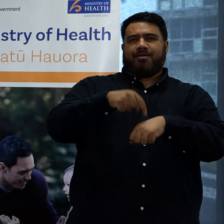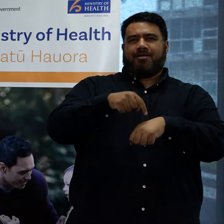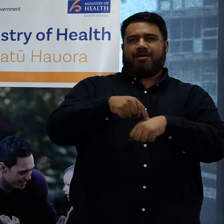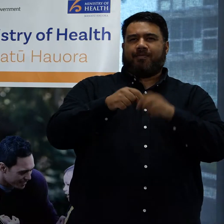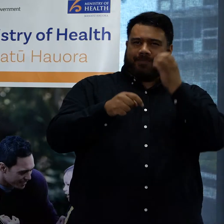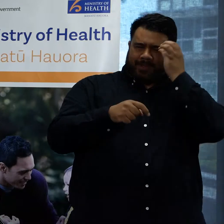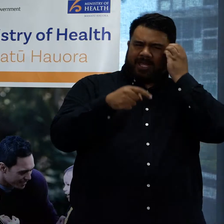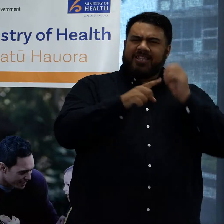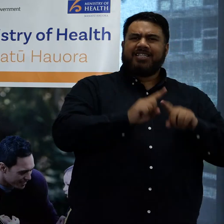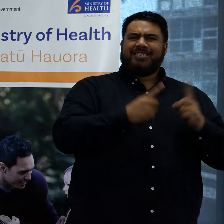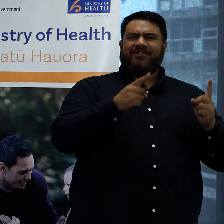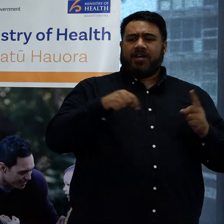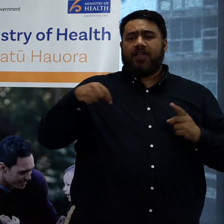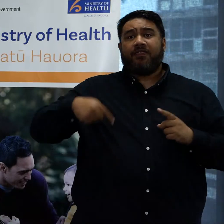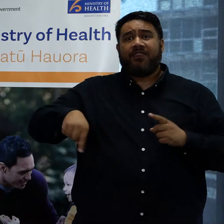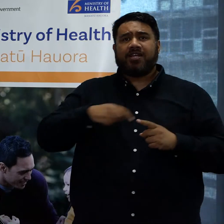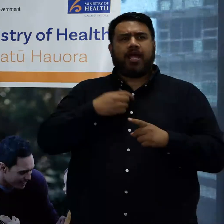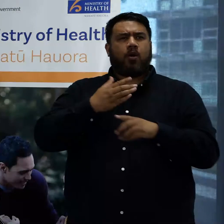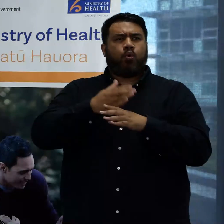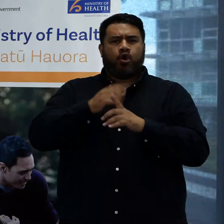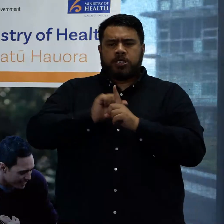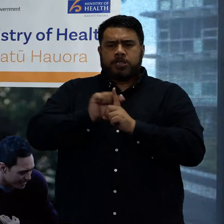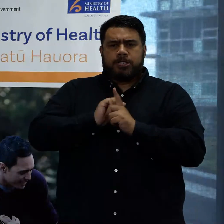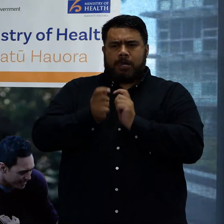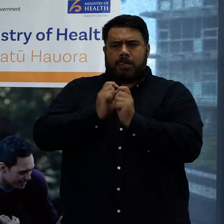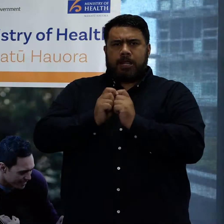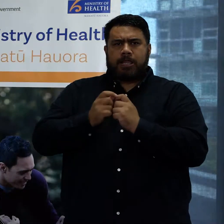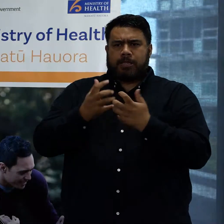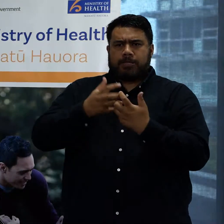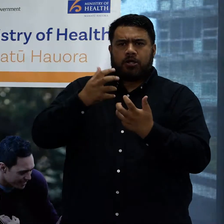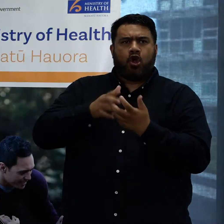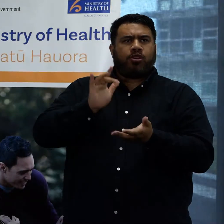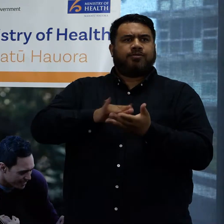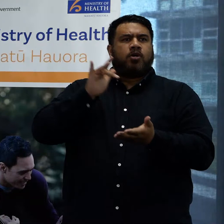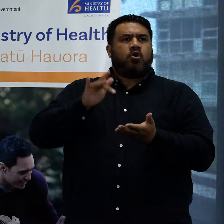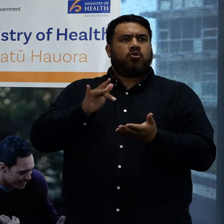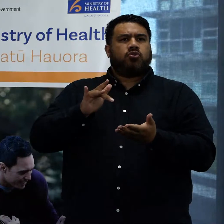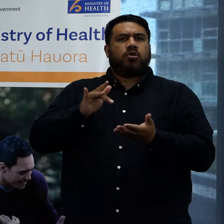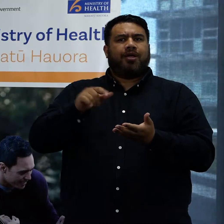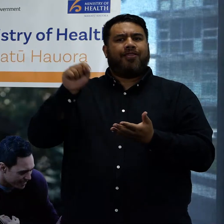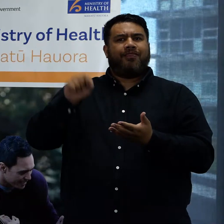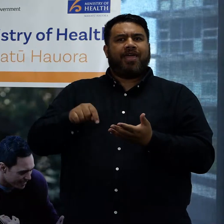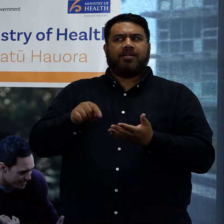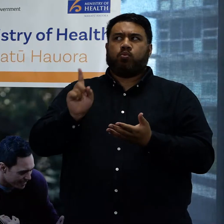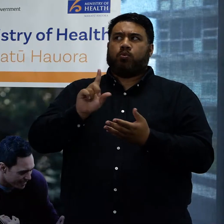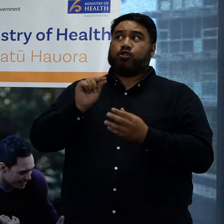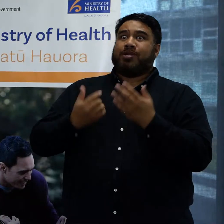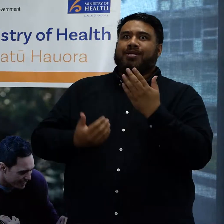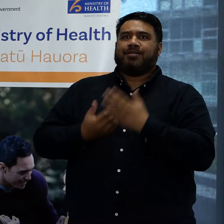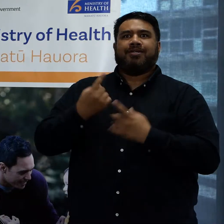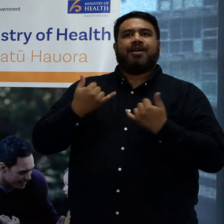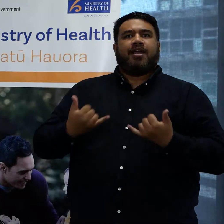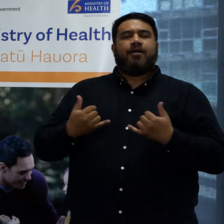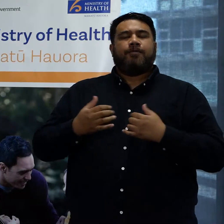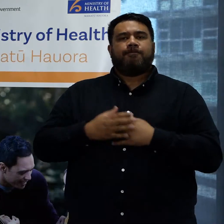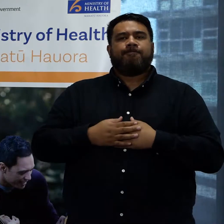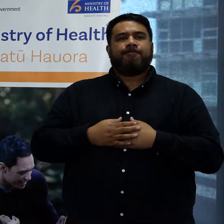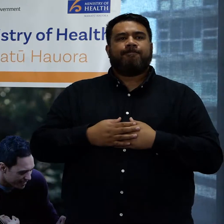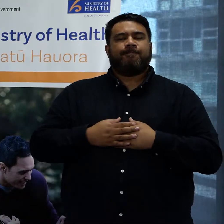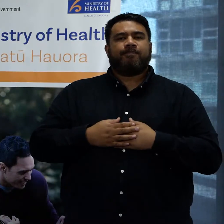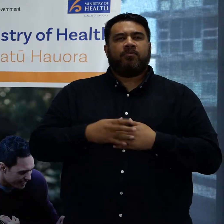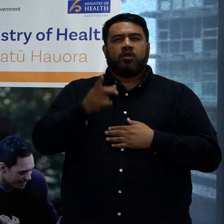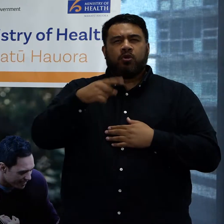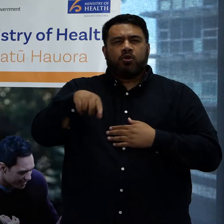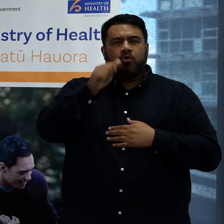potential pandemic, rather than that nimble learning and adapting that we should do in the current situation. And while we're still, as you